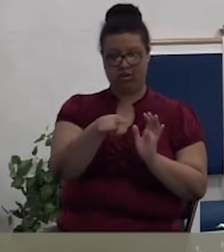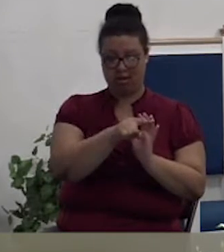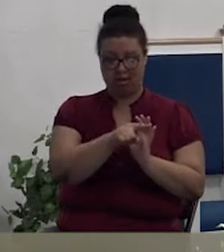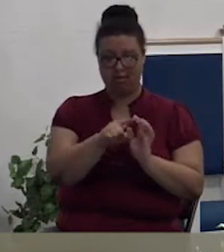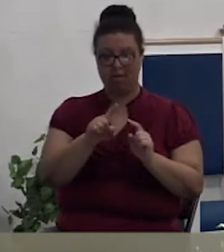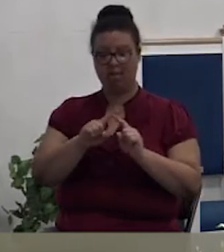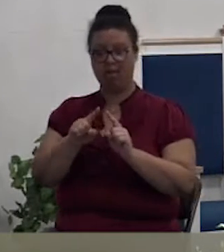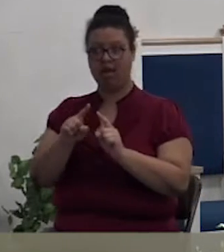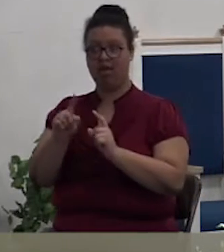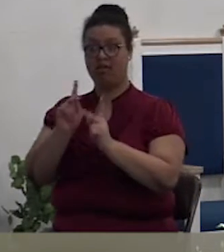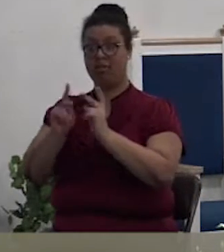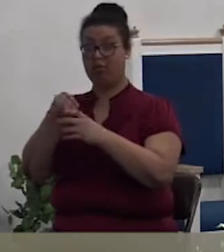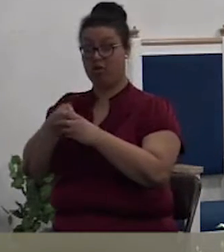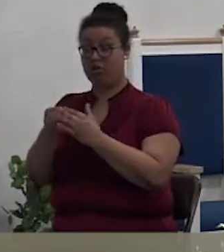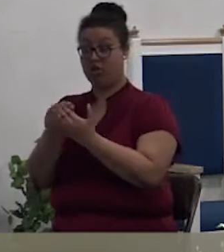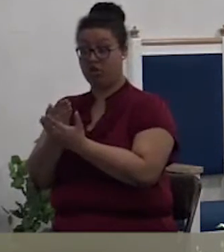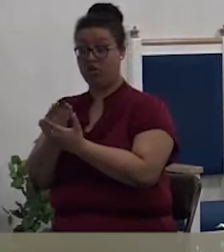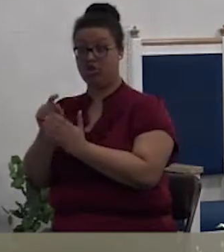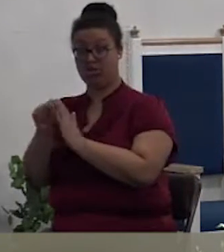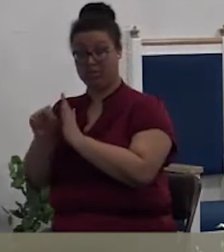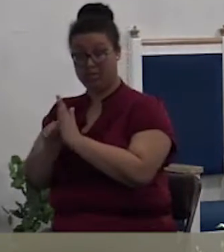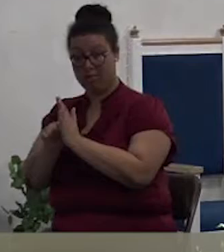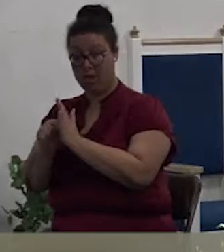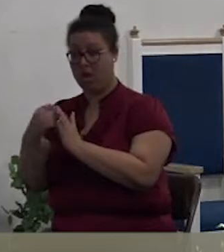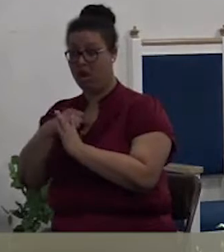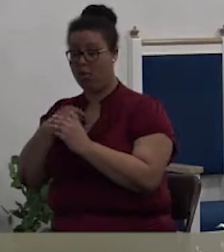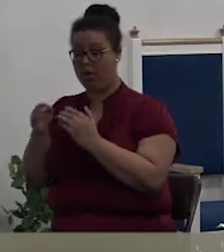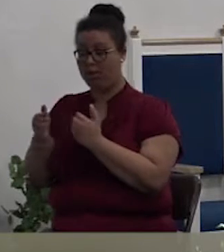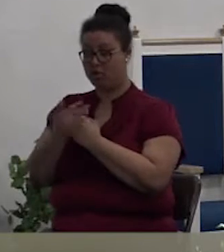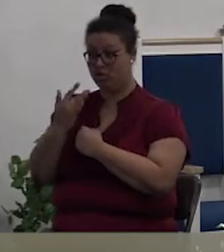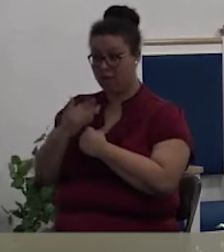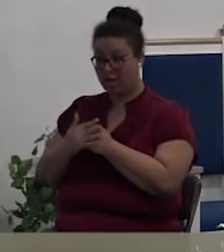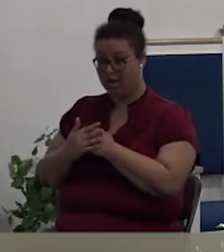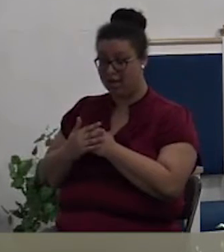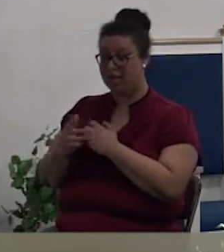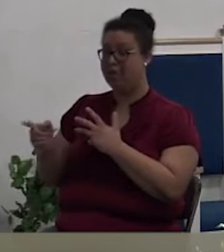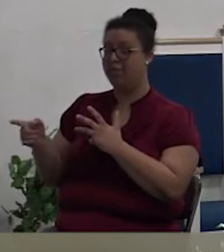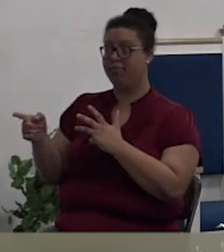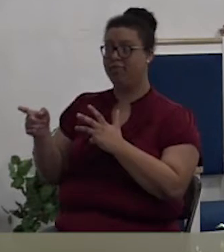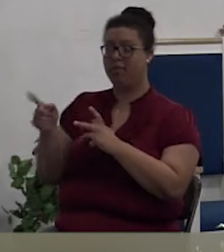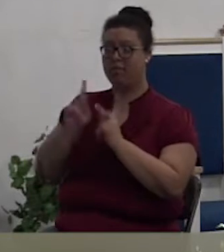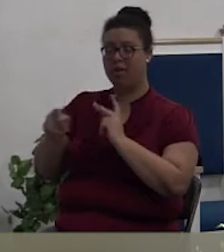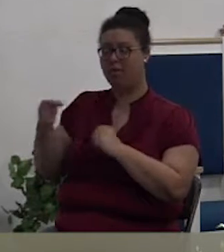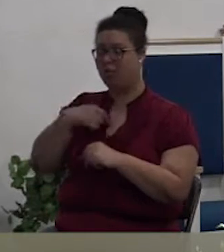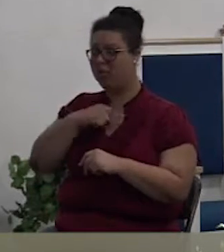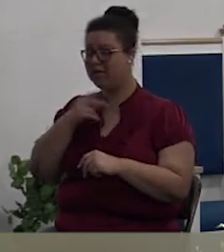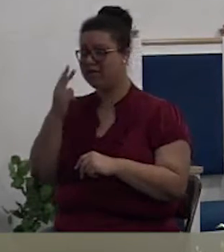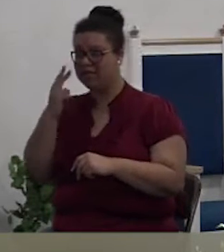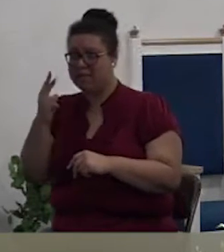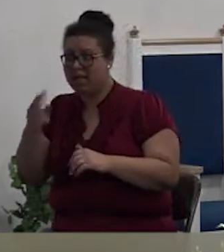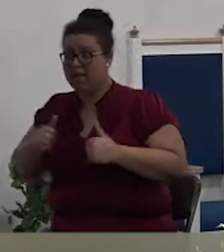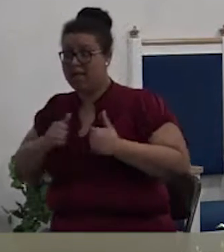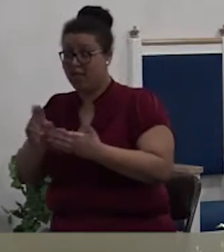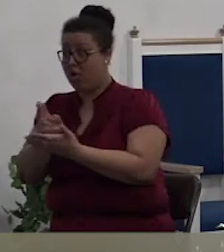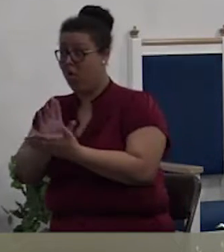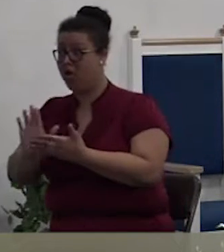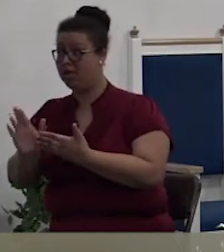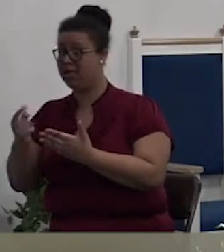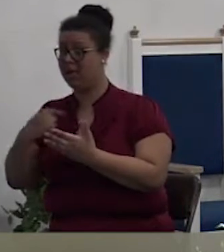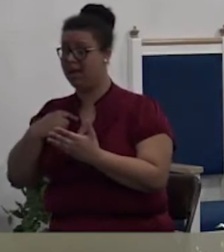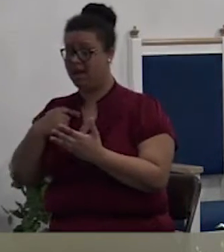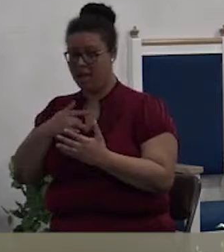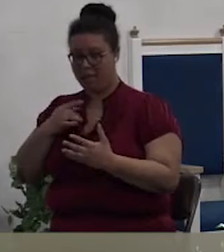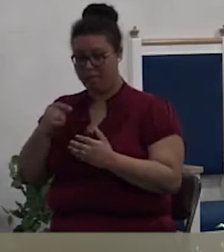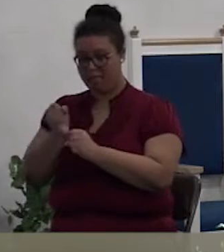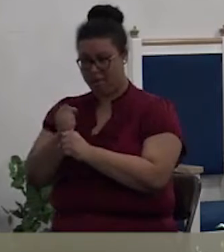life of those in the New Testament? Are we persuaded by the lives of those that we see that are living holy? Does it move us to make us want